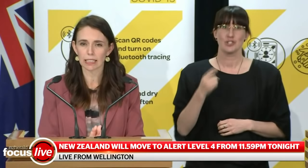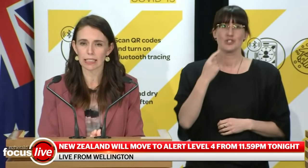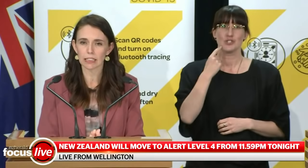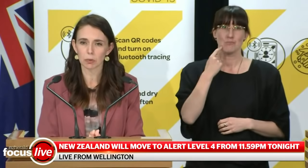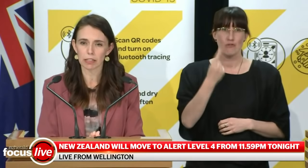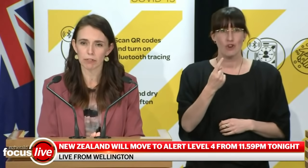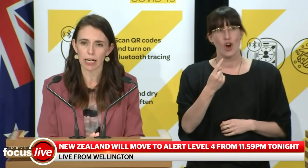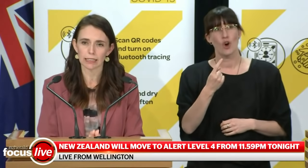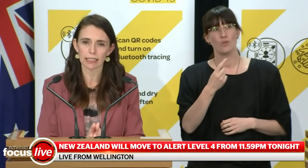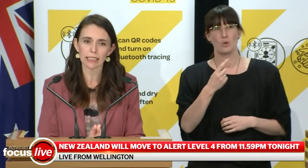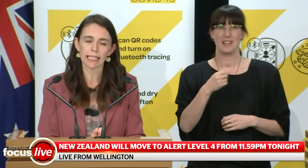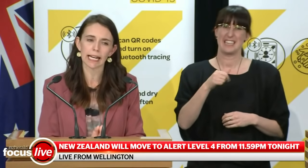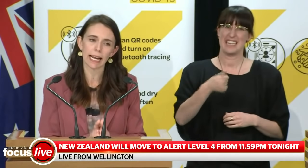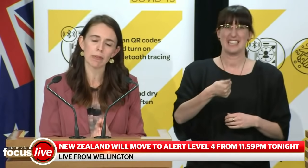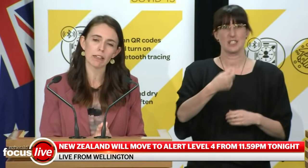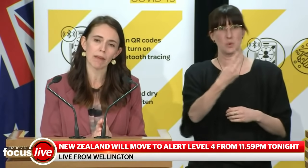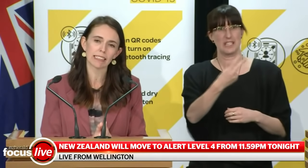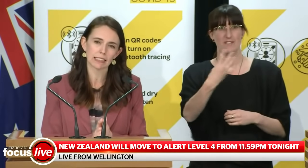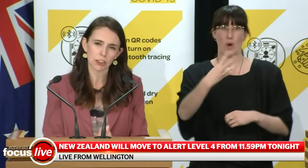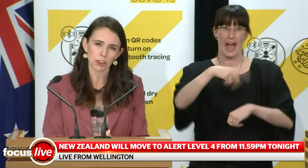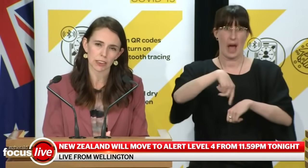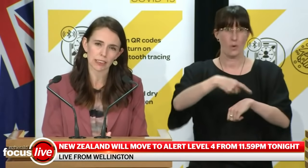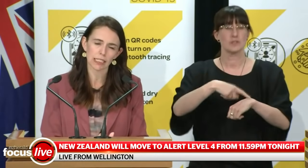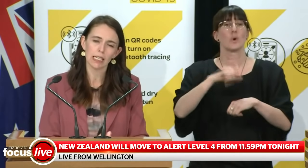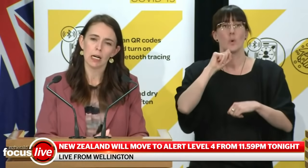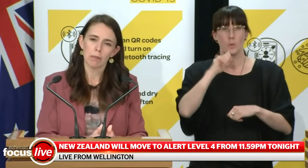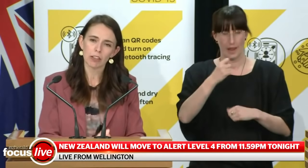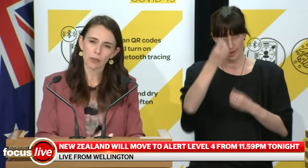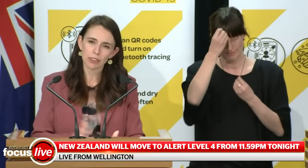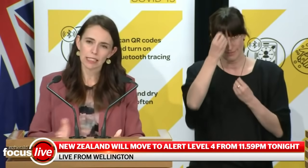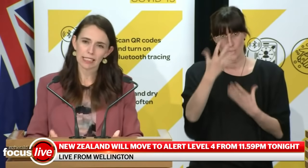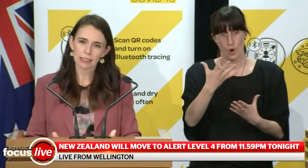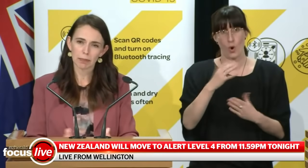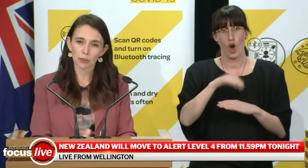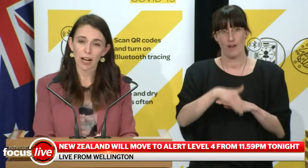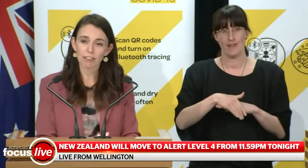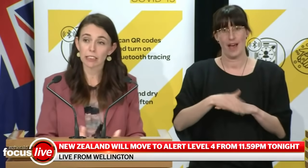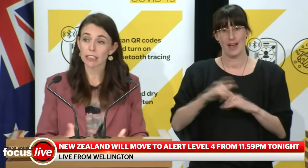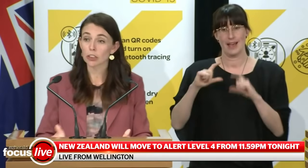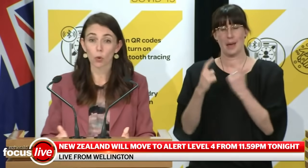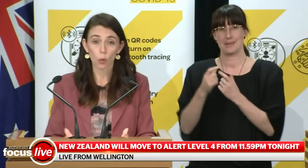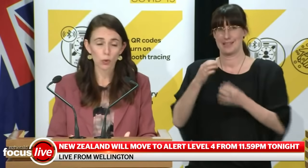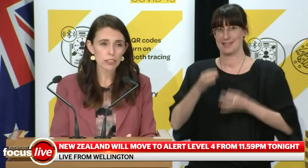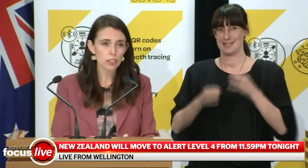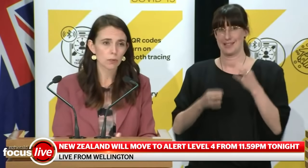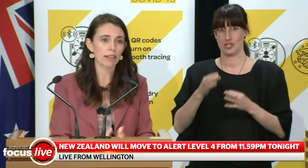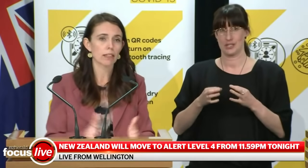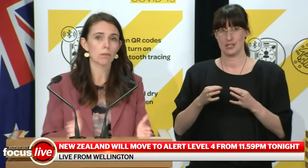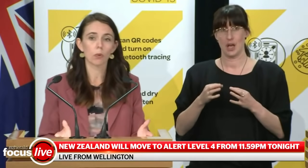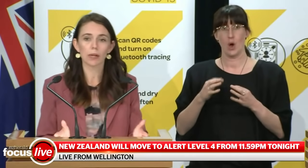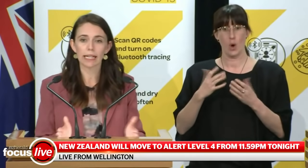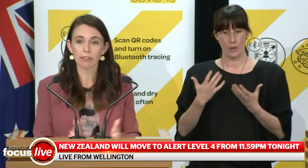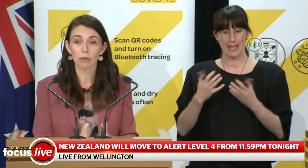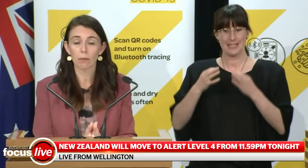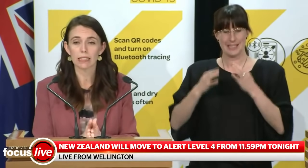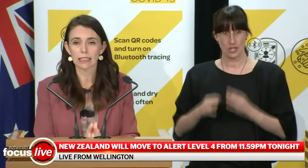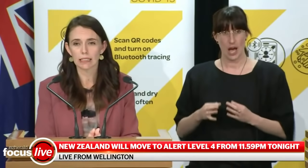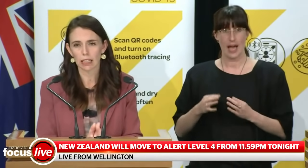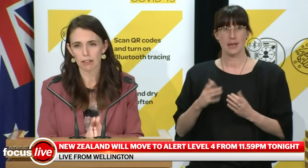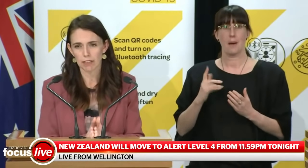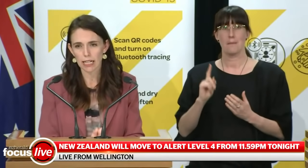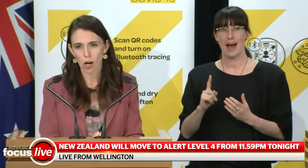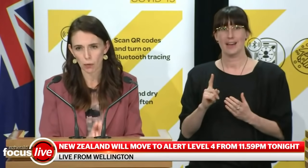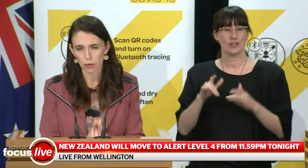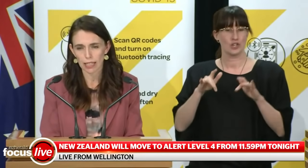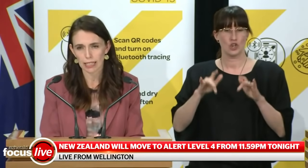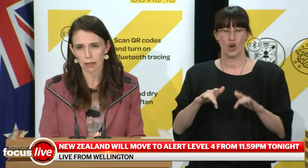to do that in the next 24 hours. As I say, Cabinet have made decisions, but those then need to be drafted into orders rather than boring everyone with the